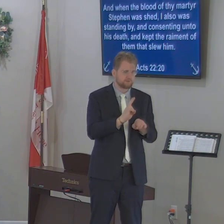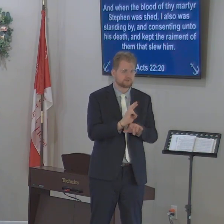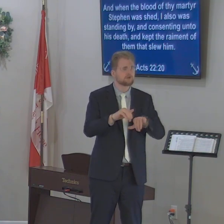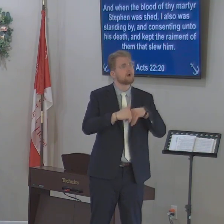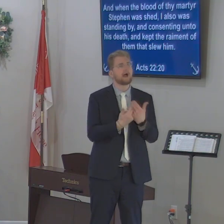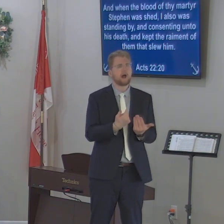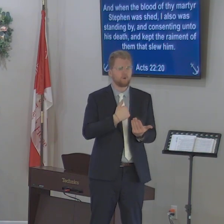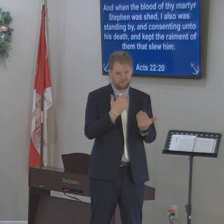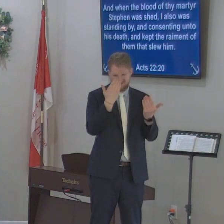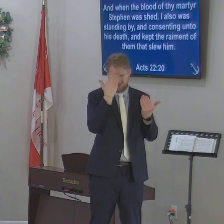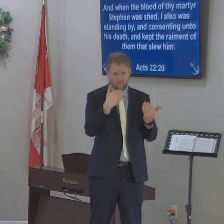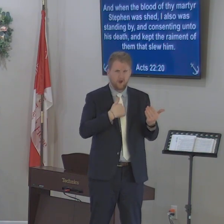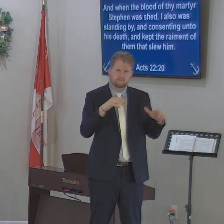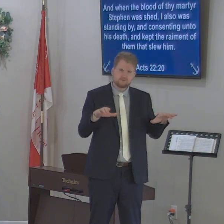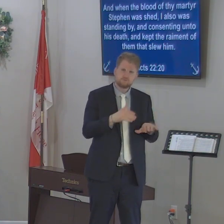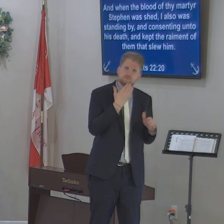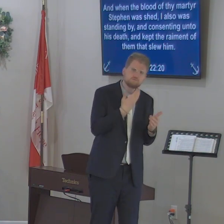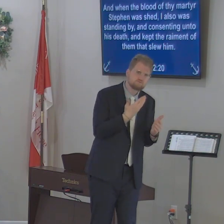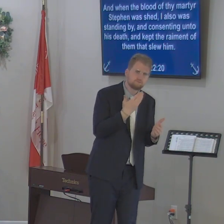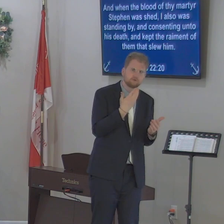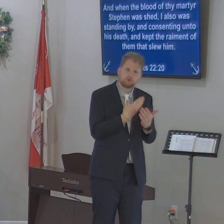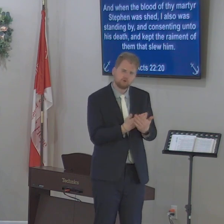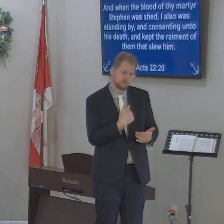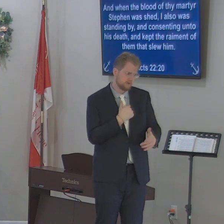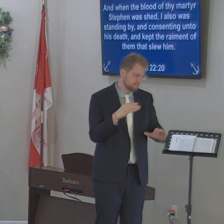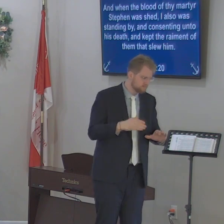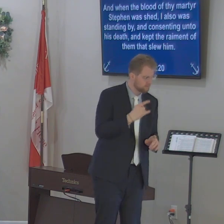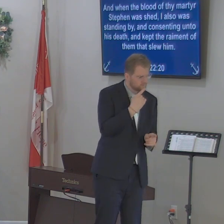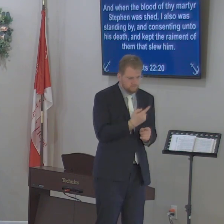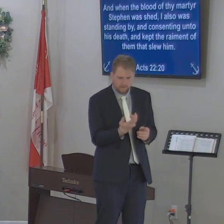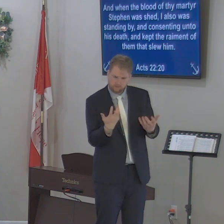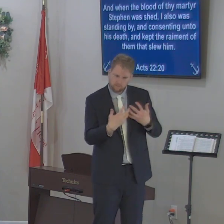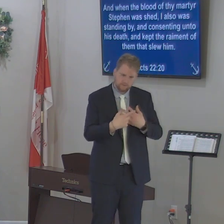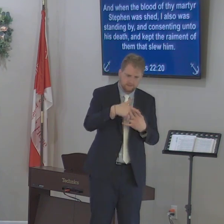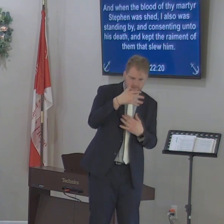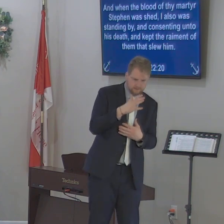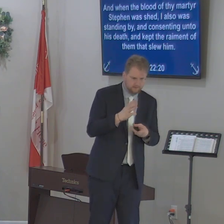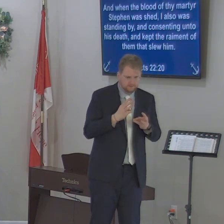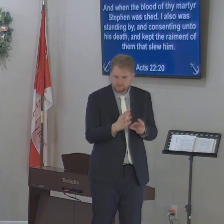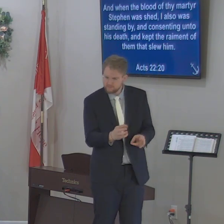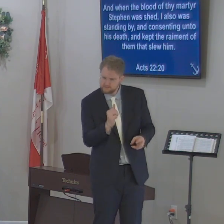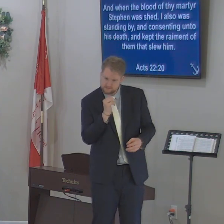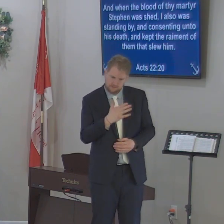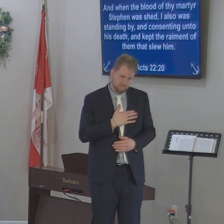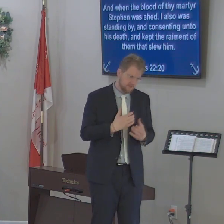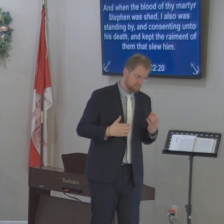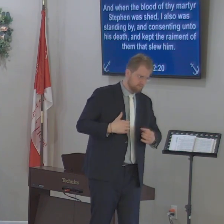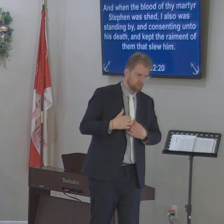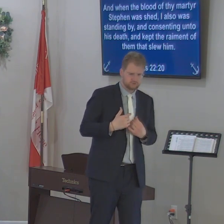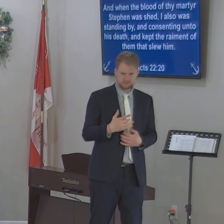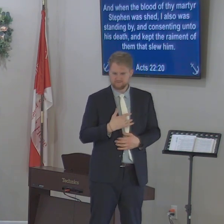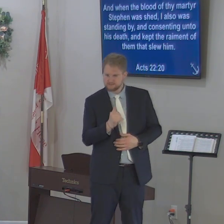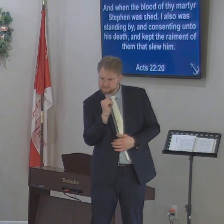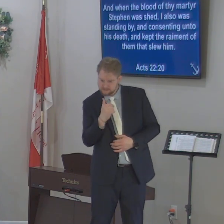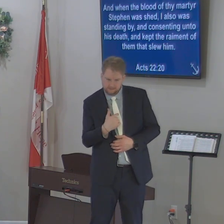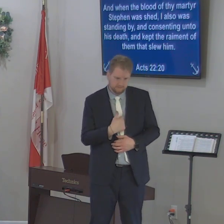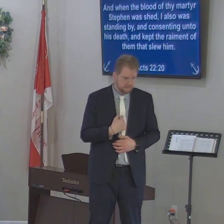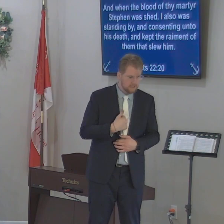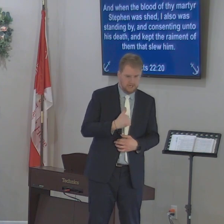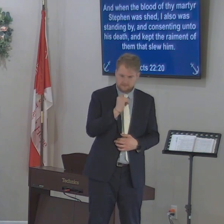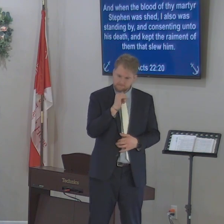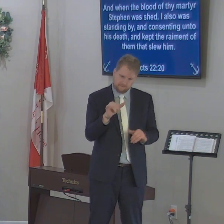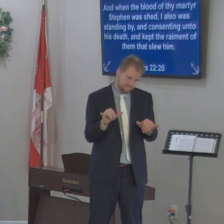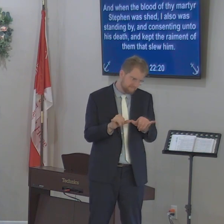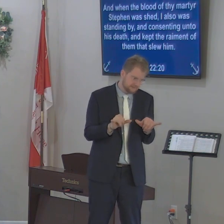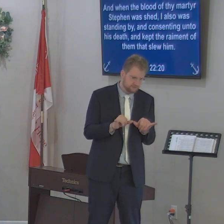How am I doing that I'm doing it according to God's way? It's not in my feelings and emotions. It's not in me. I'm not the measuring